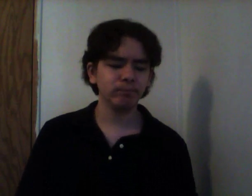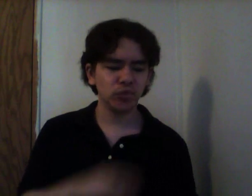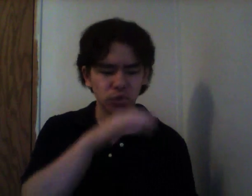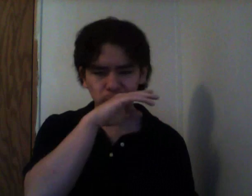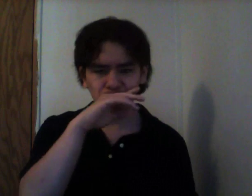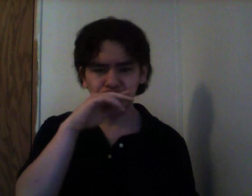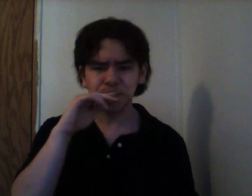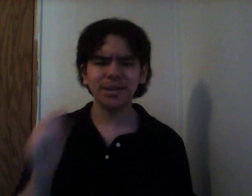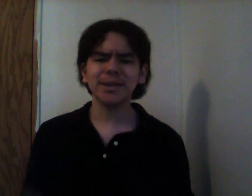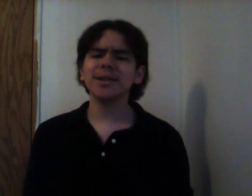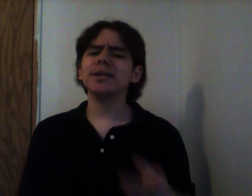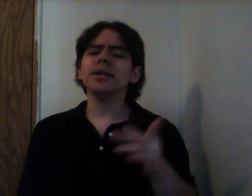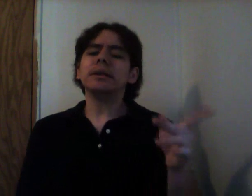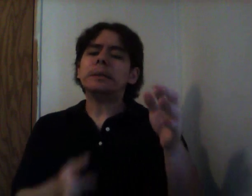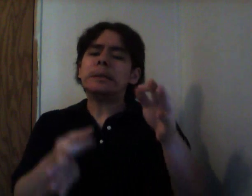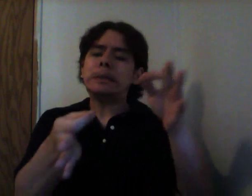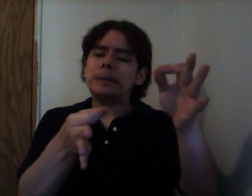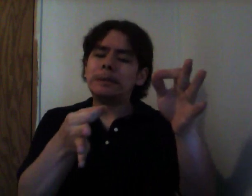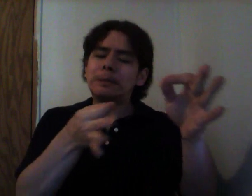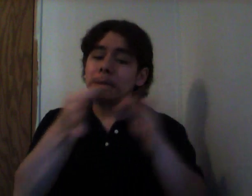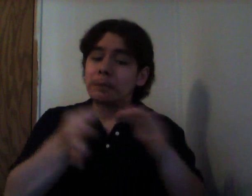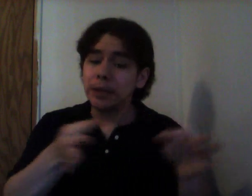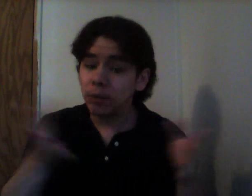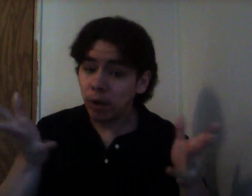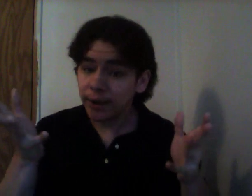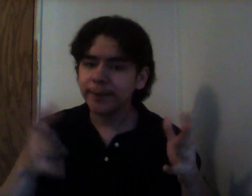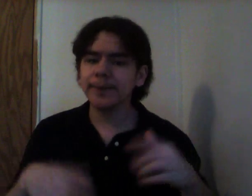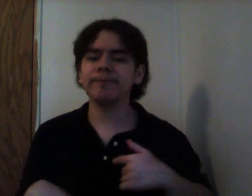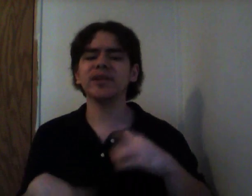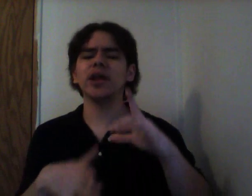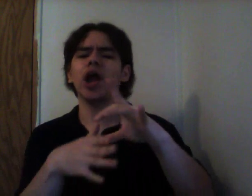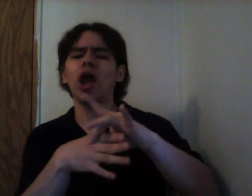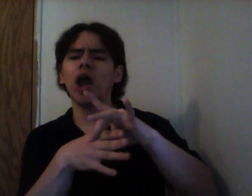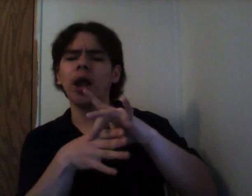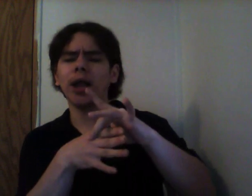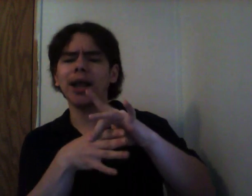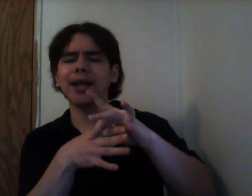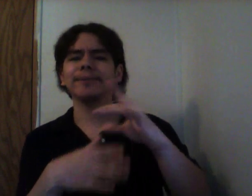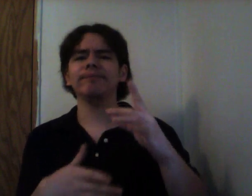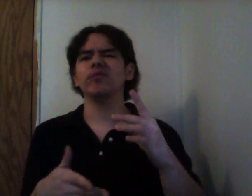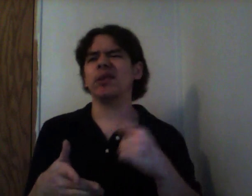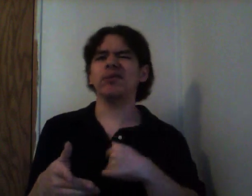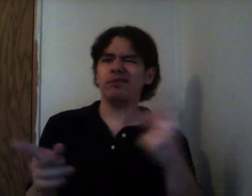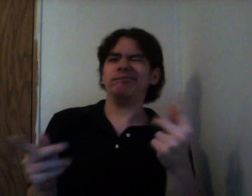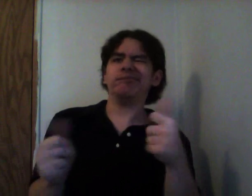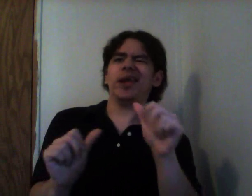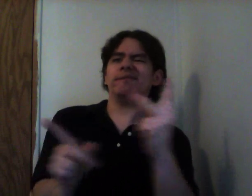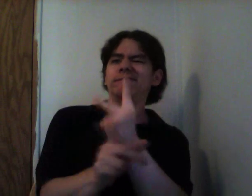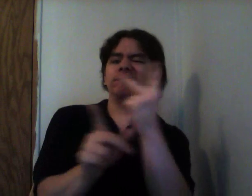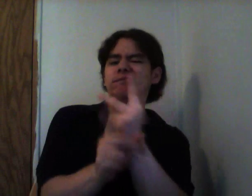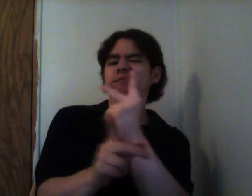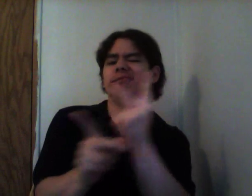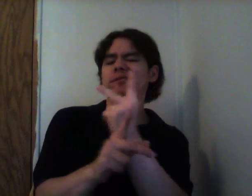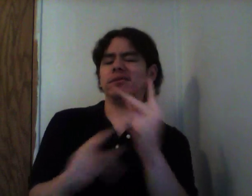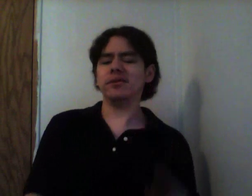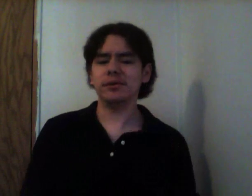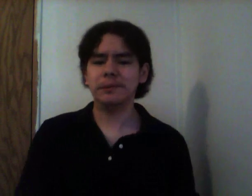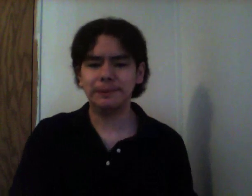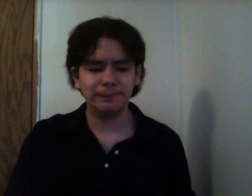I was trying to figure out. But when you are using the app, you can either try to see, add it to the community,